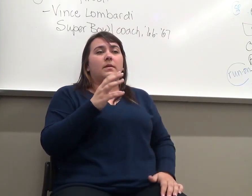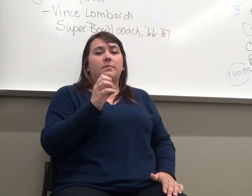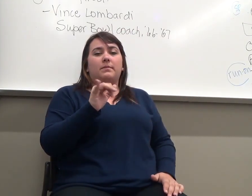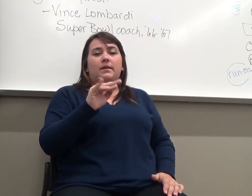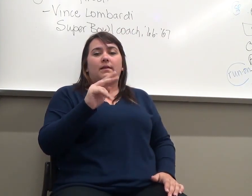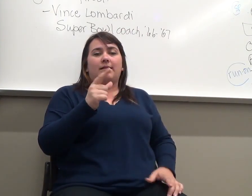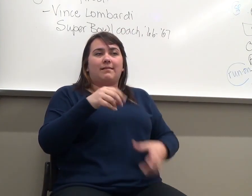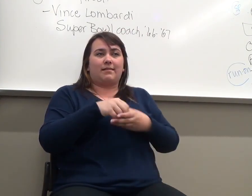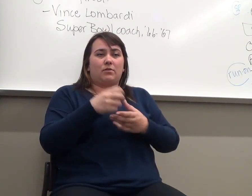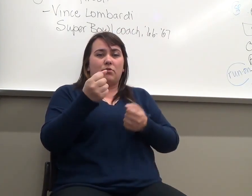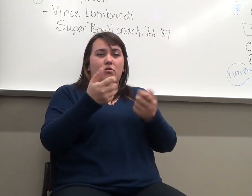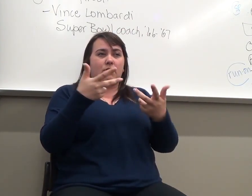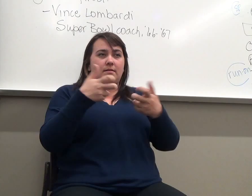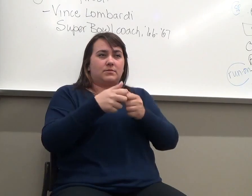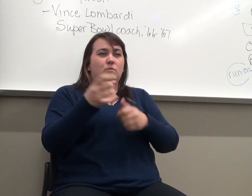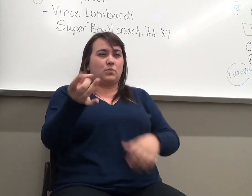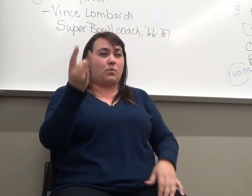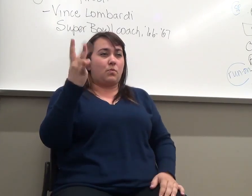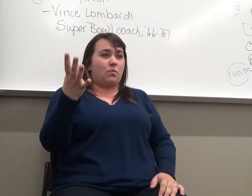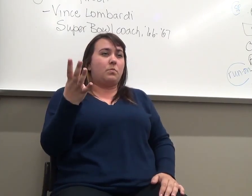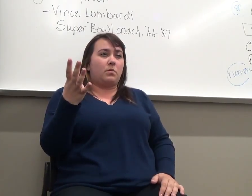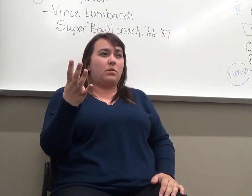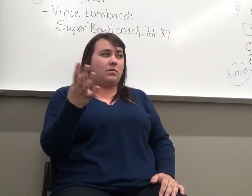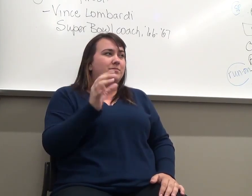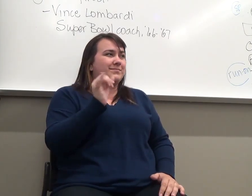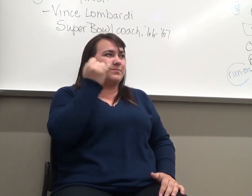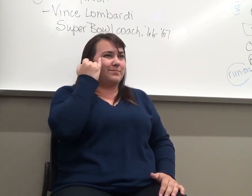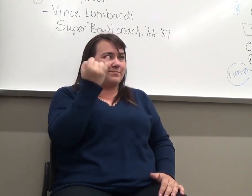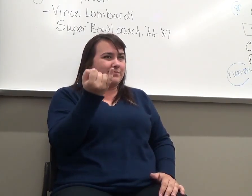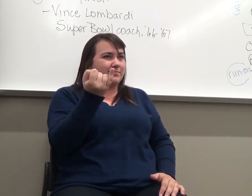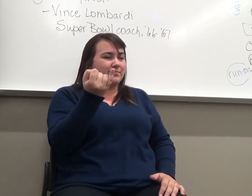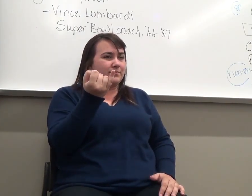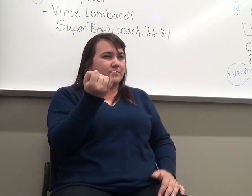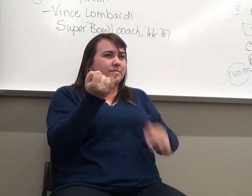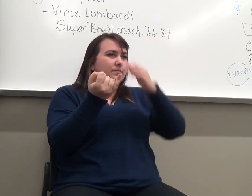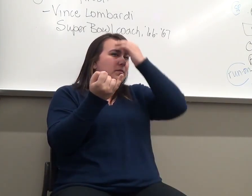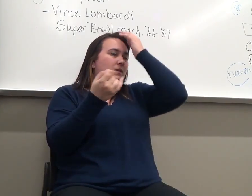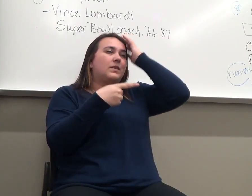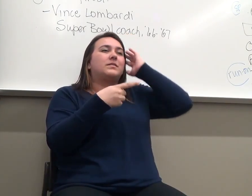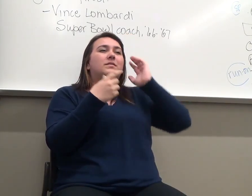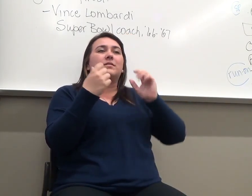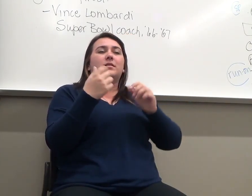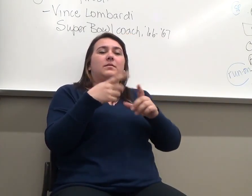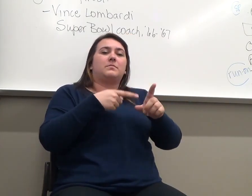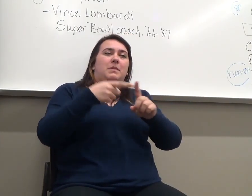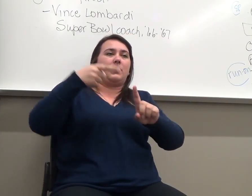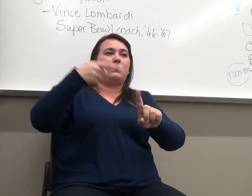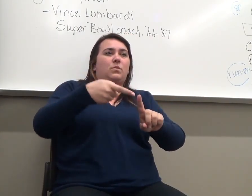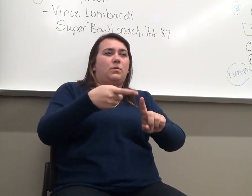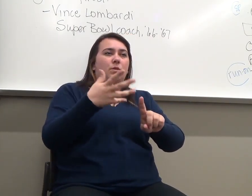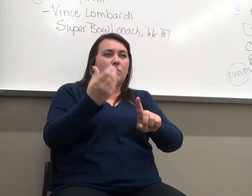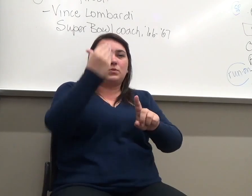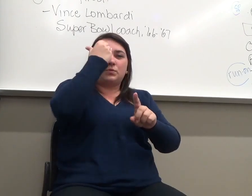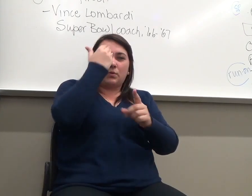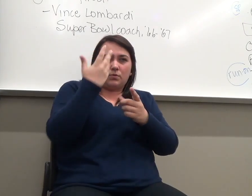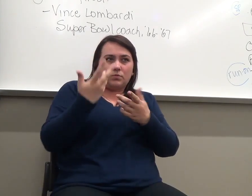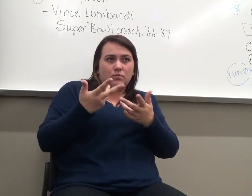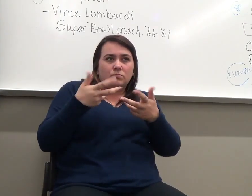think this makes you want to, what is it? You get this question, what memory still makes her really laugh?